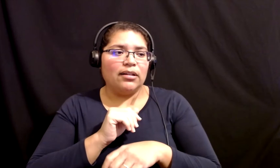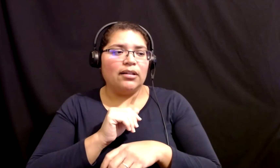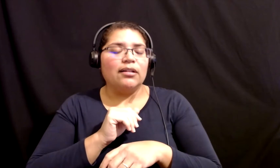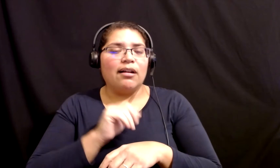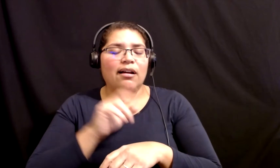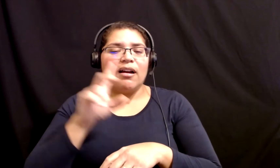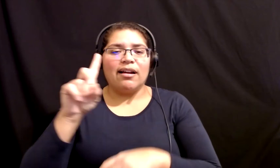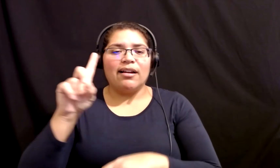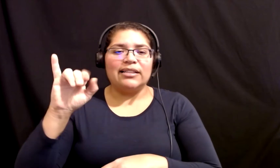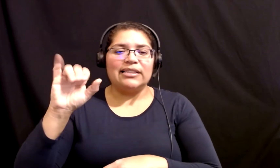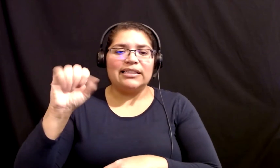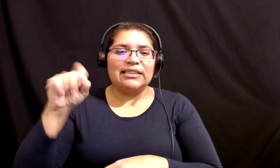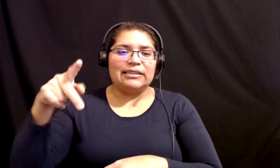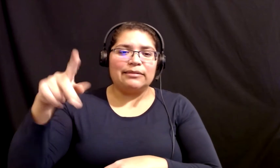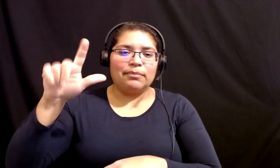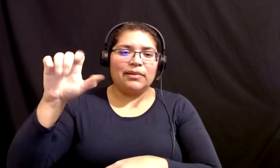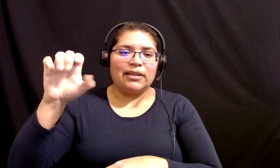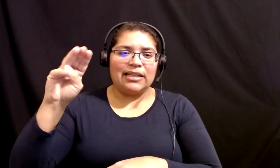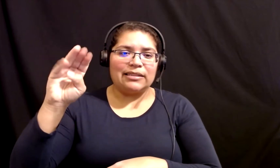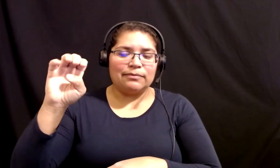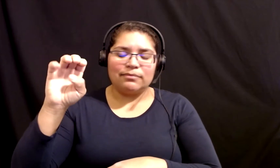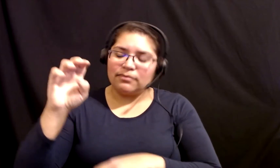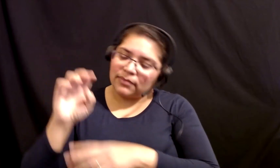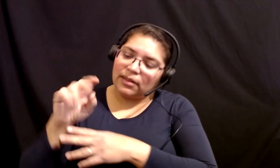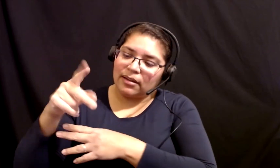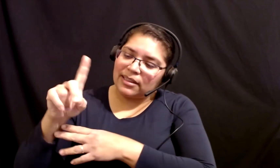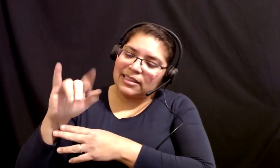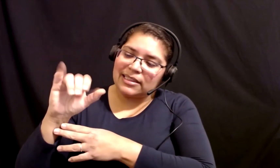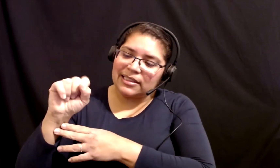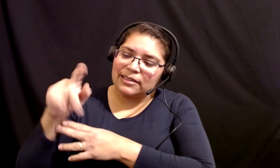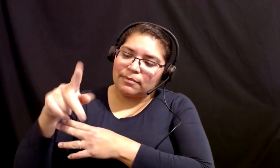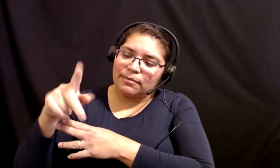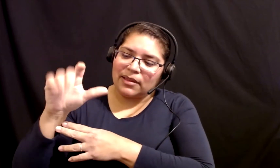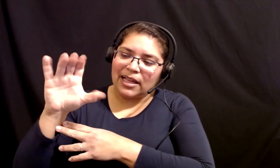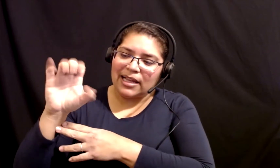displacement as something we want to prevent.